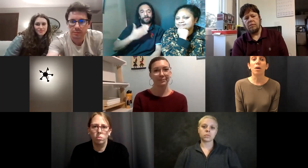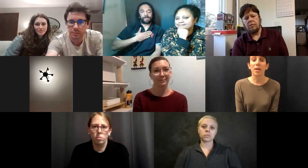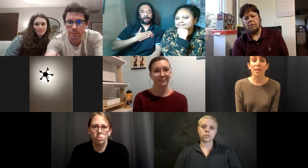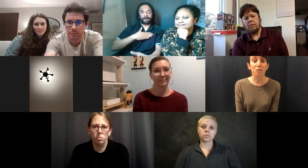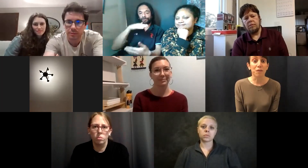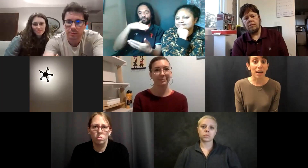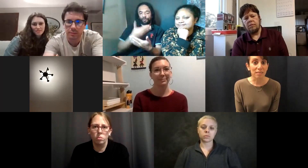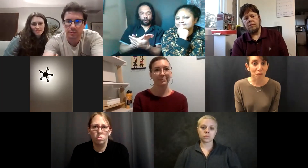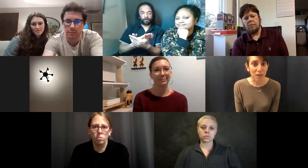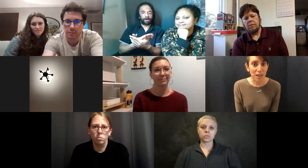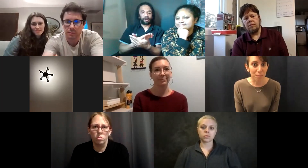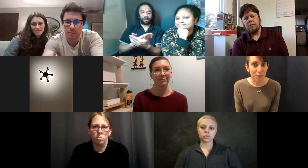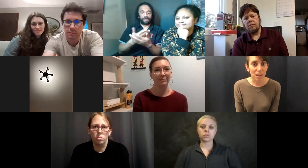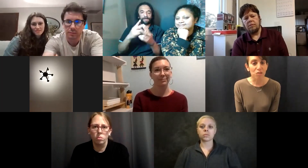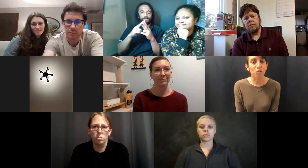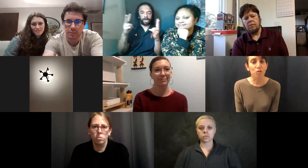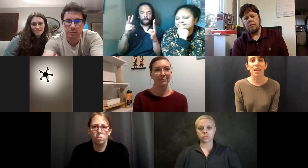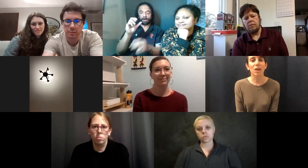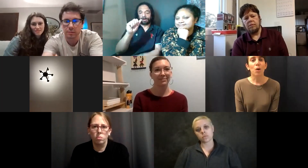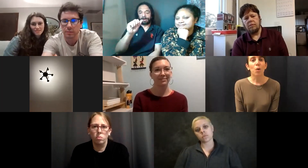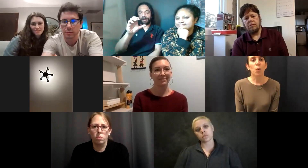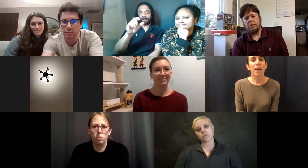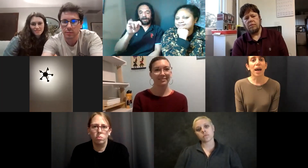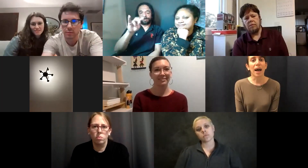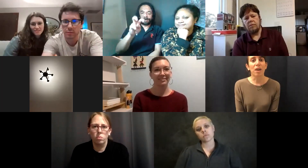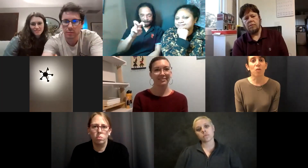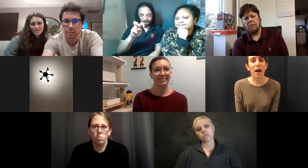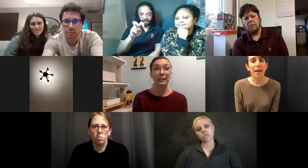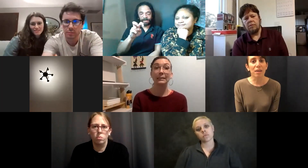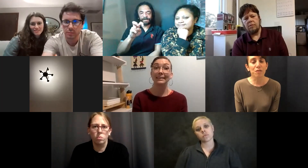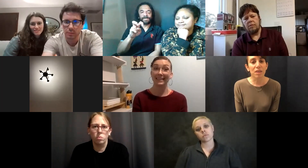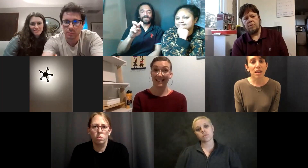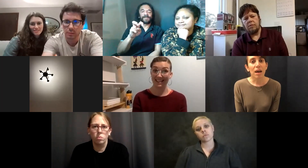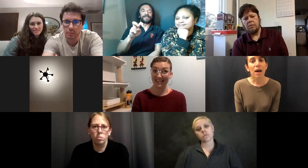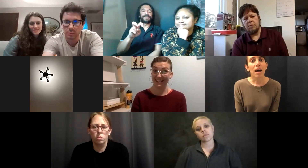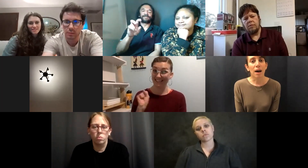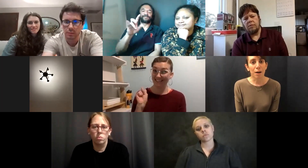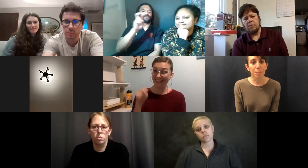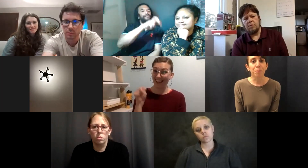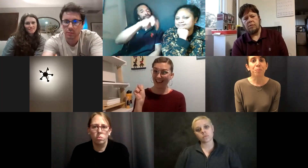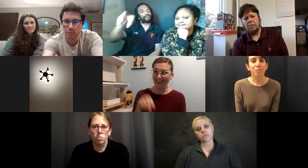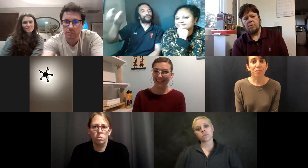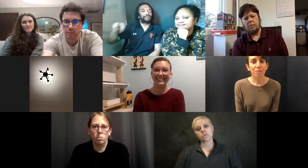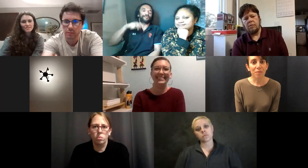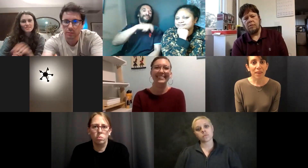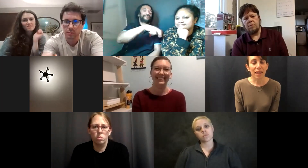Reggio Emilia philosophy is great. When I arrived, and